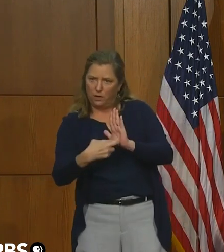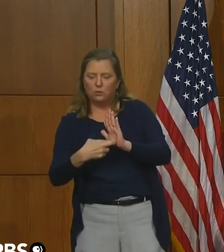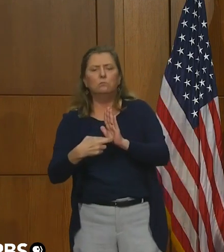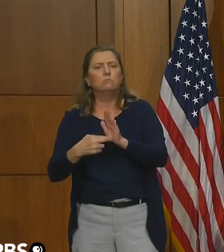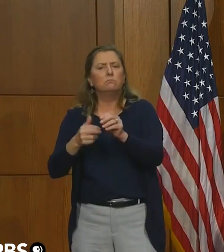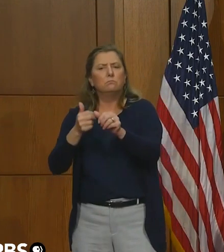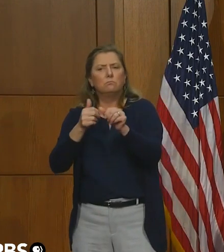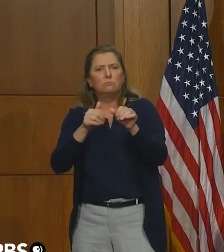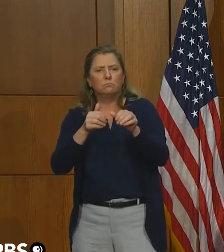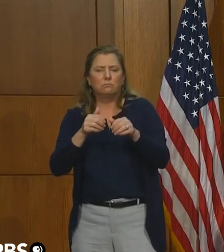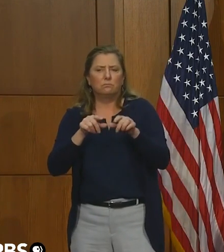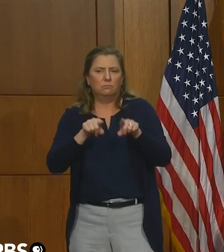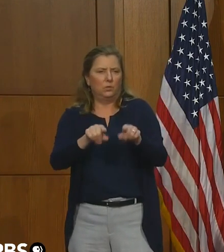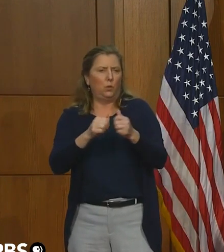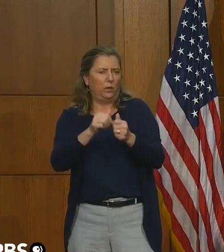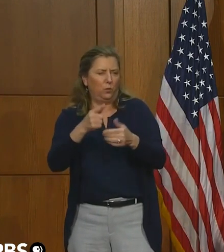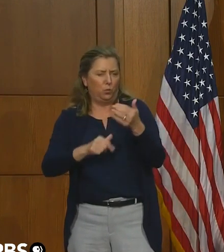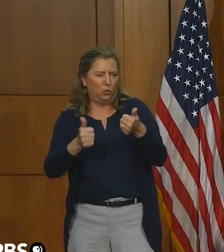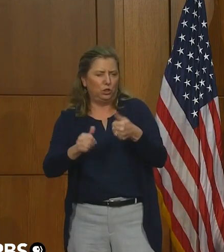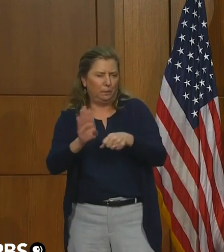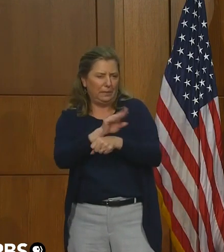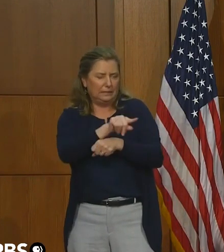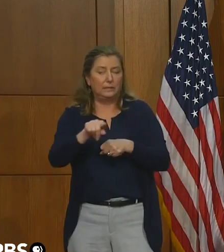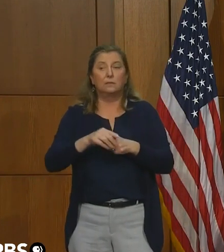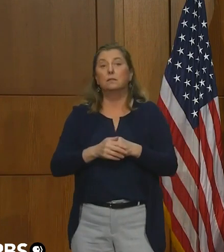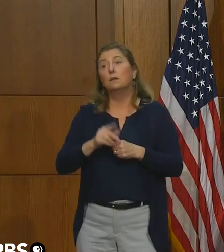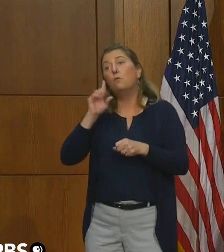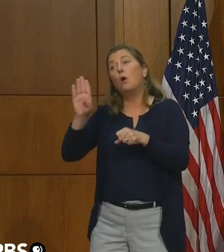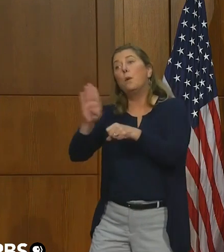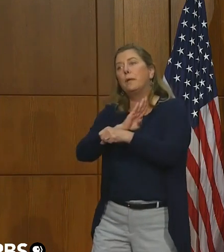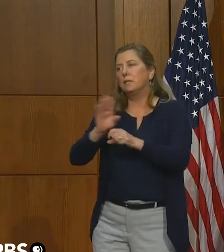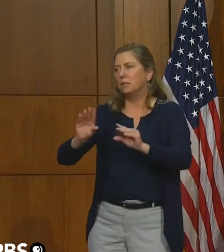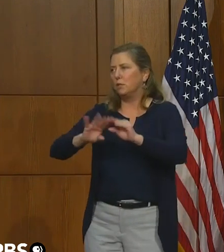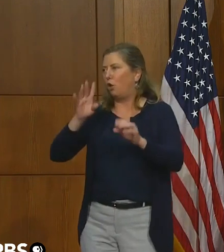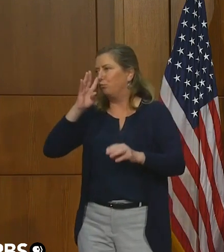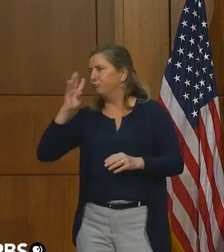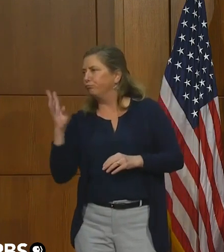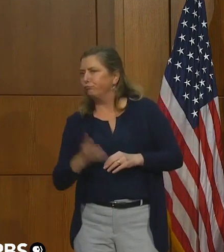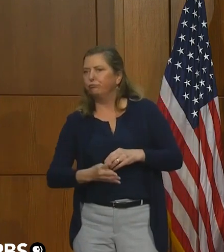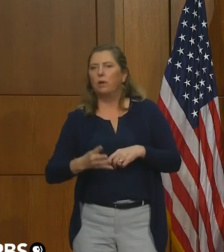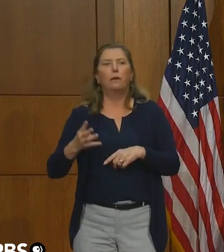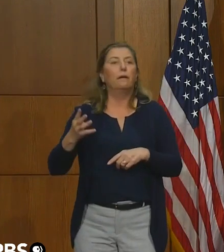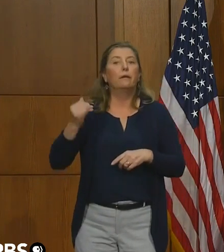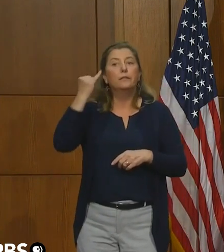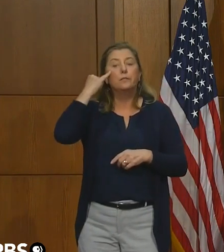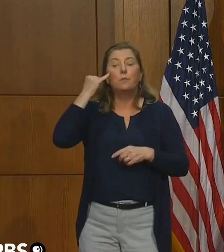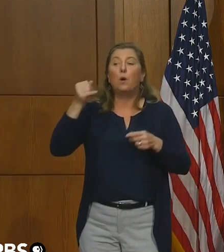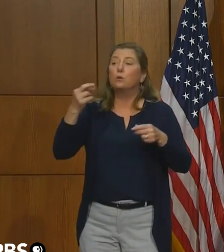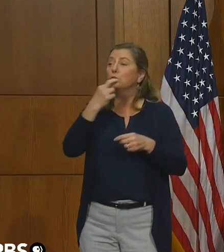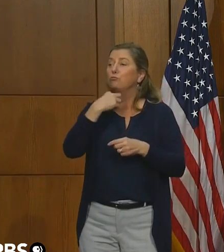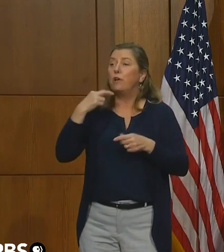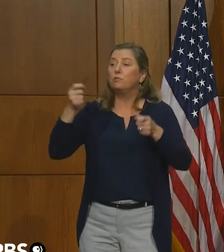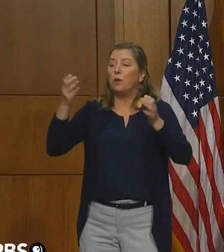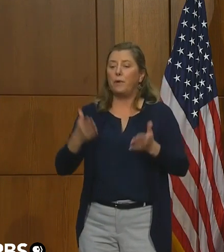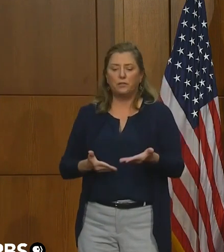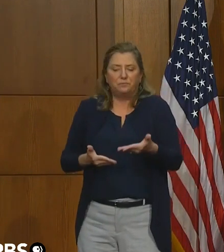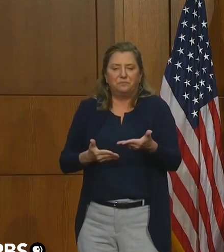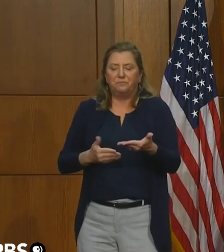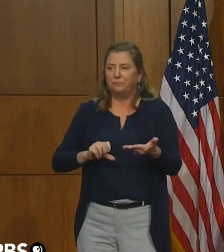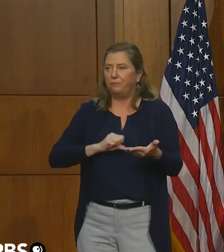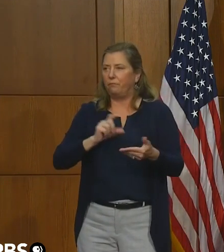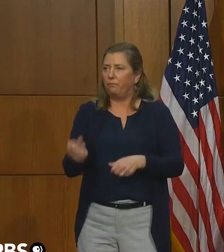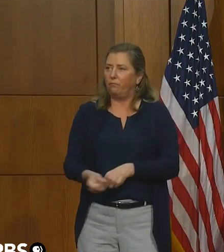to the businesses that they oversee. So for businesses that are grossly negligent, if a manager of a restaurant is not adopting this policy,